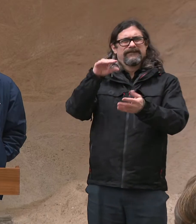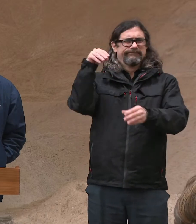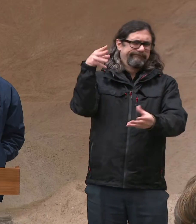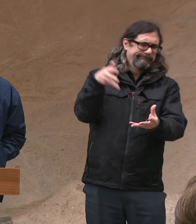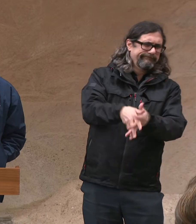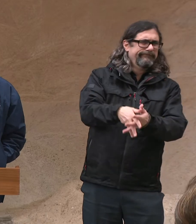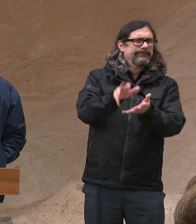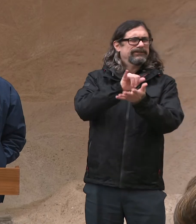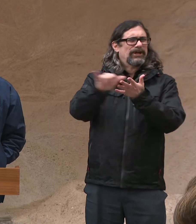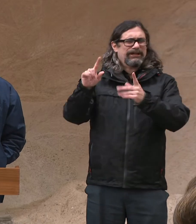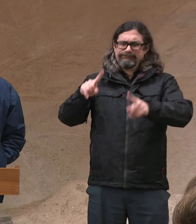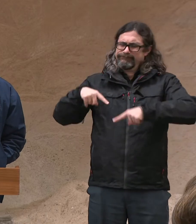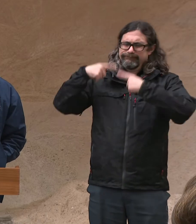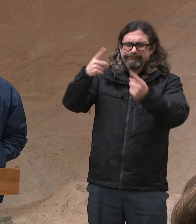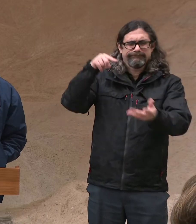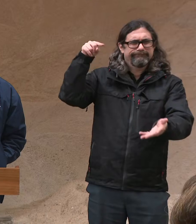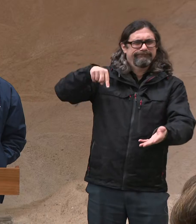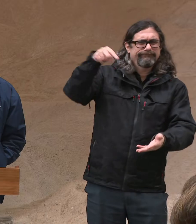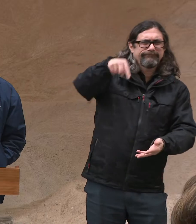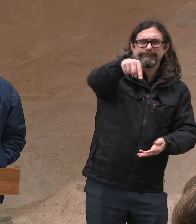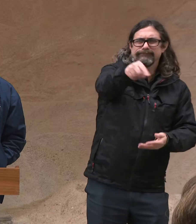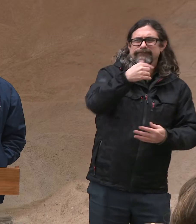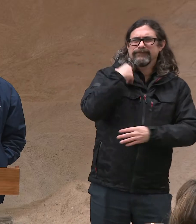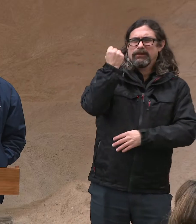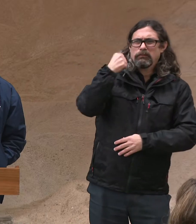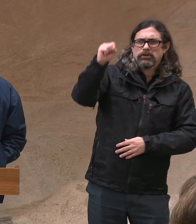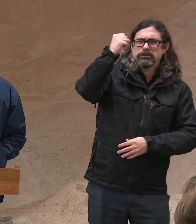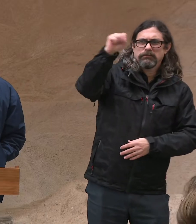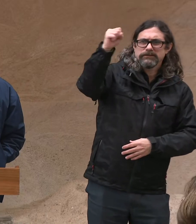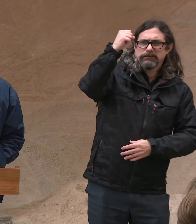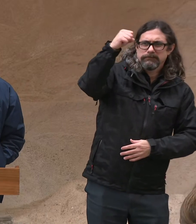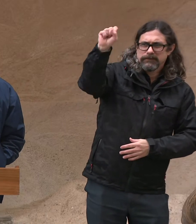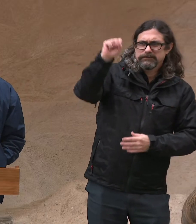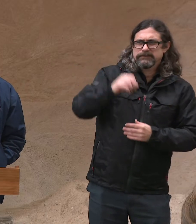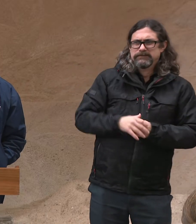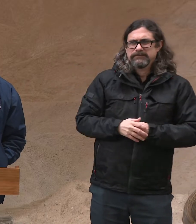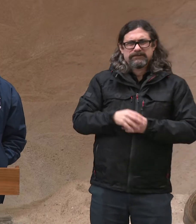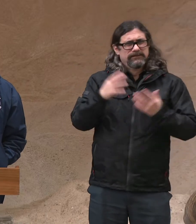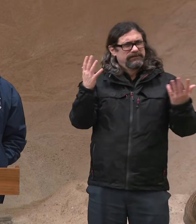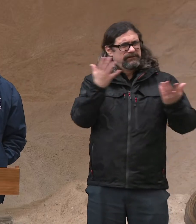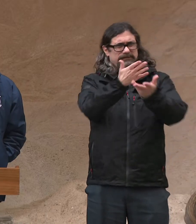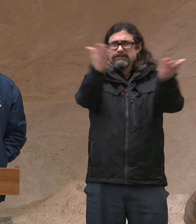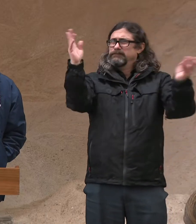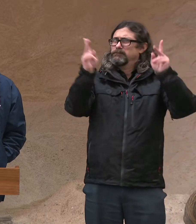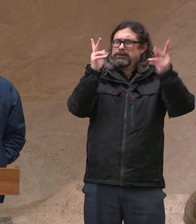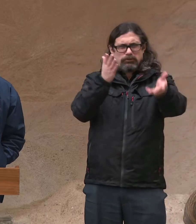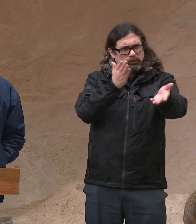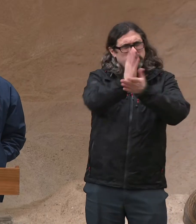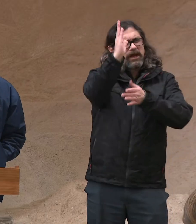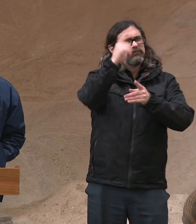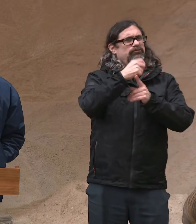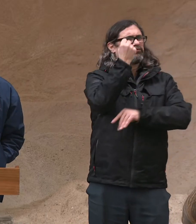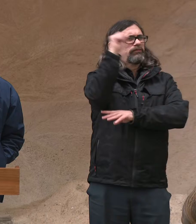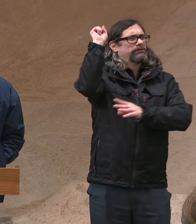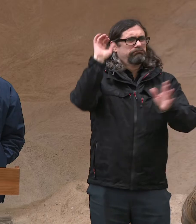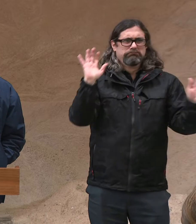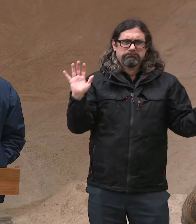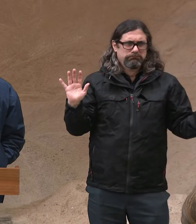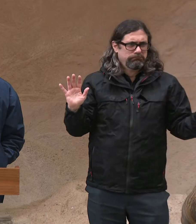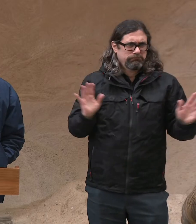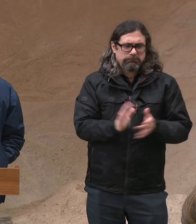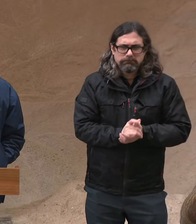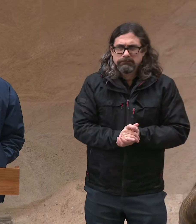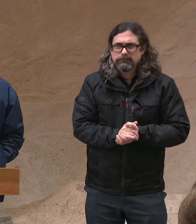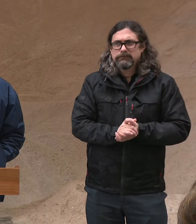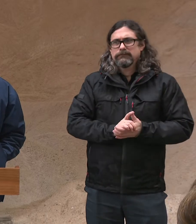do in America. We protest. And the beauty is we have the right to protest. You know, Dr. King, as we acknowledge his birthday, he led